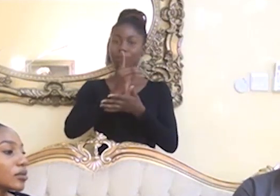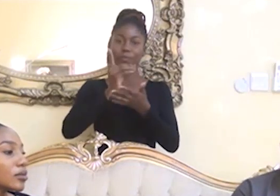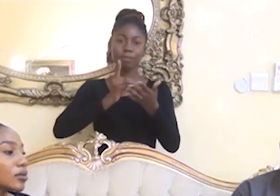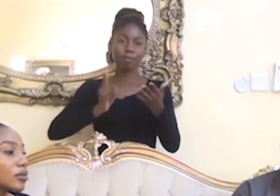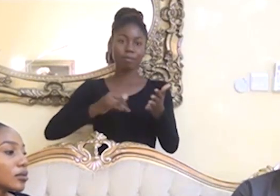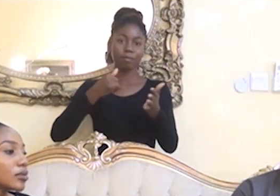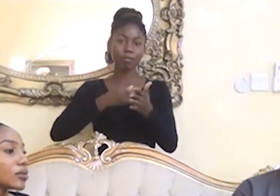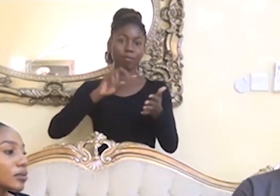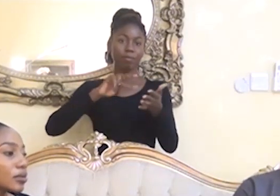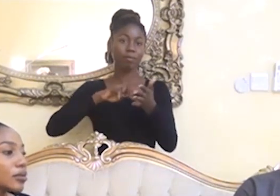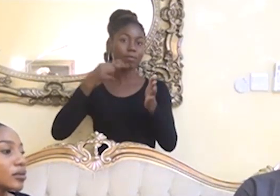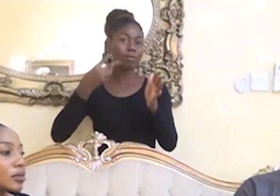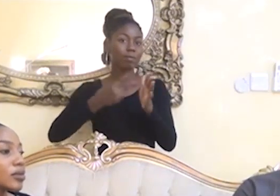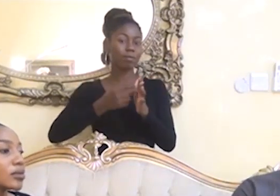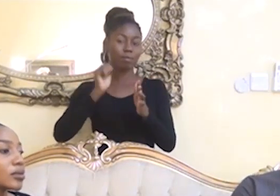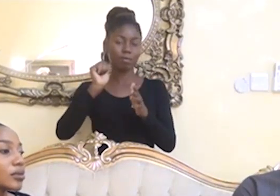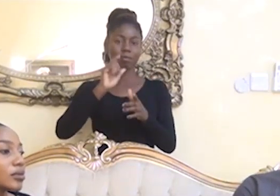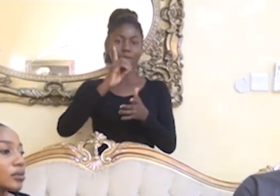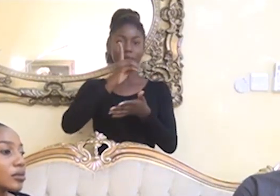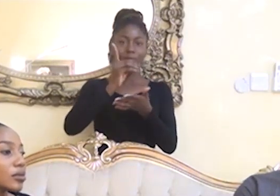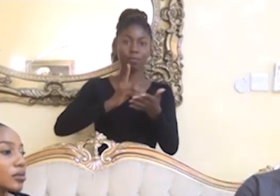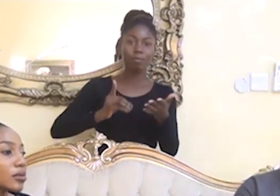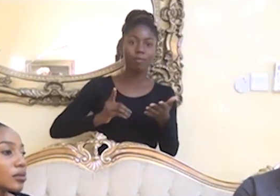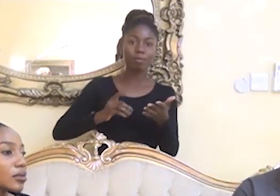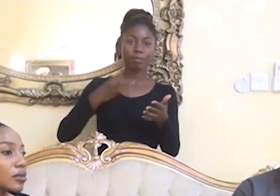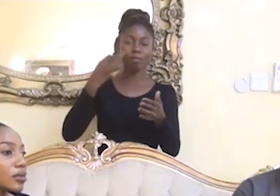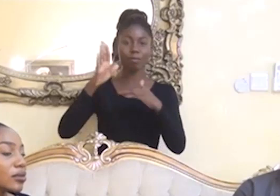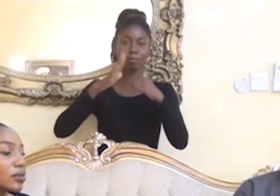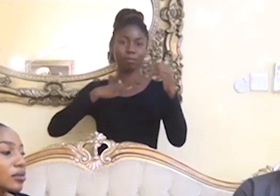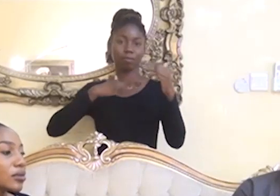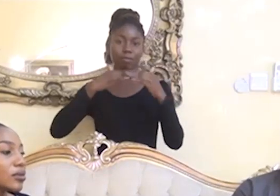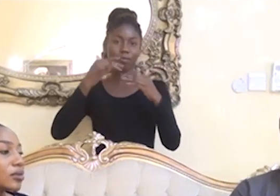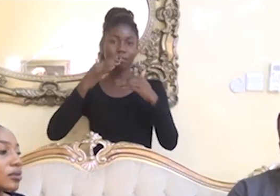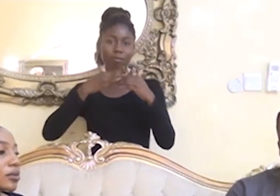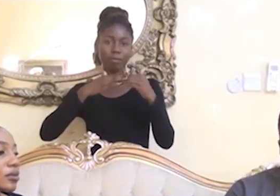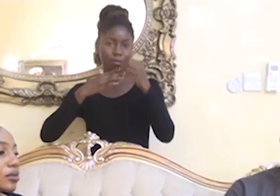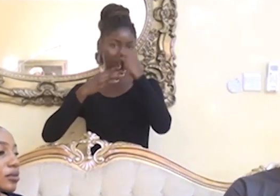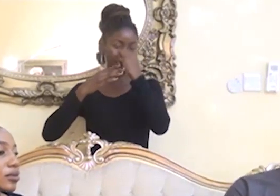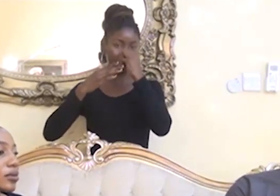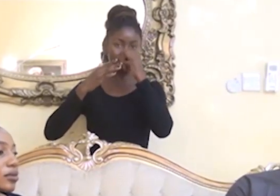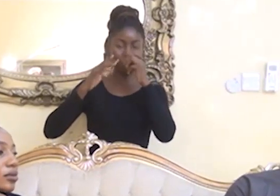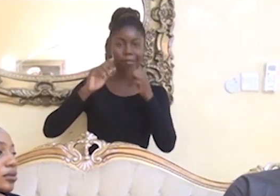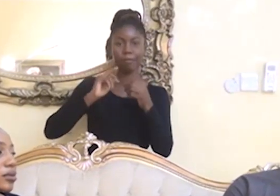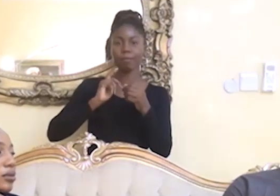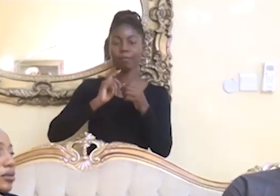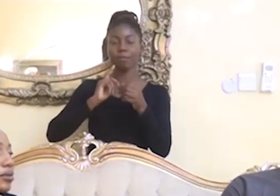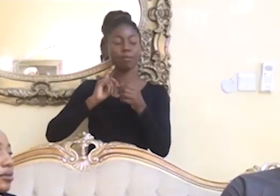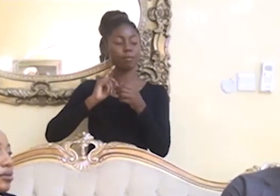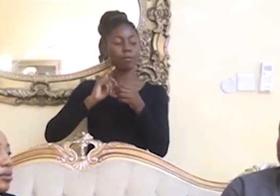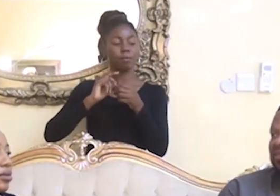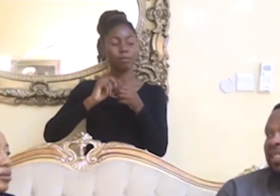it means a design of building, product,